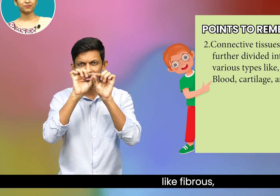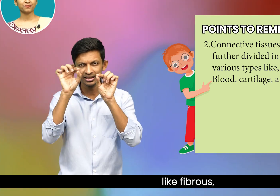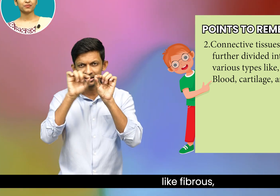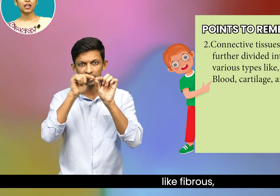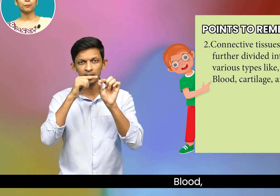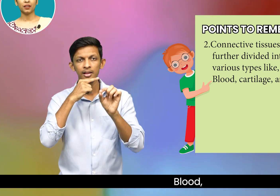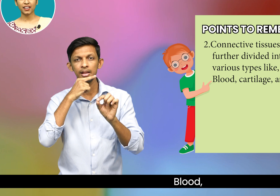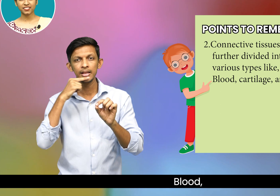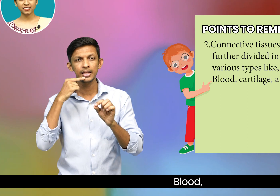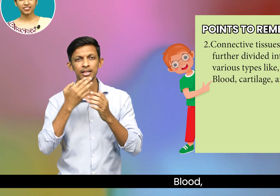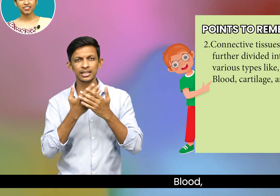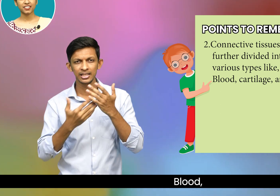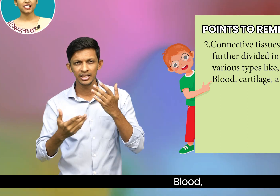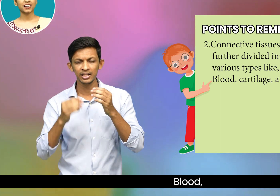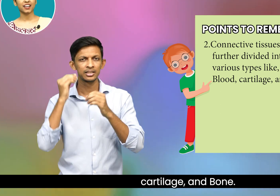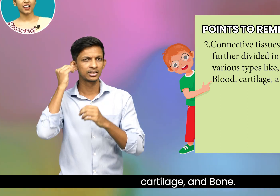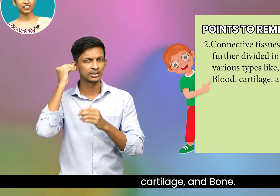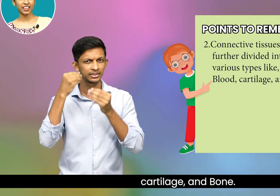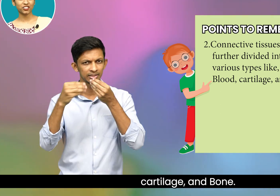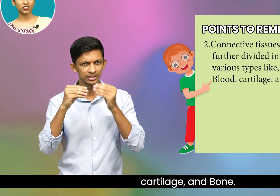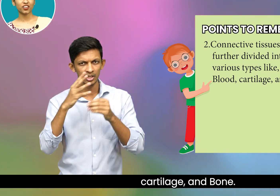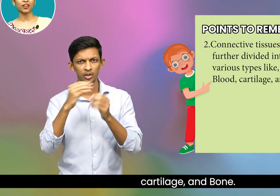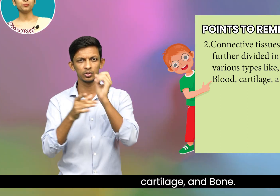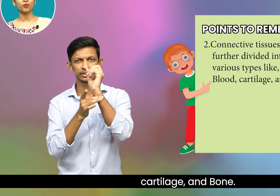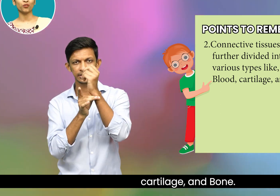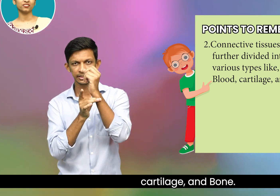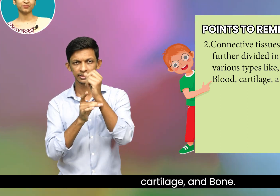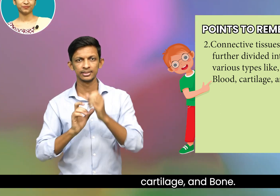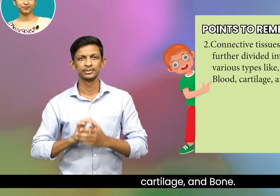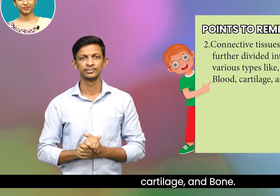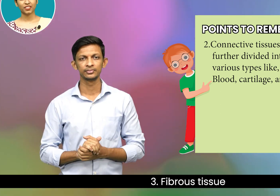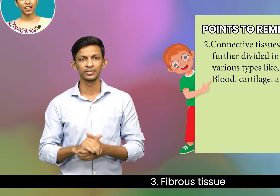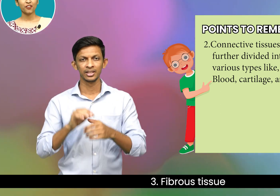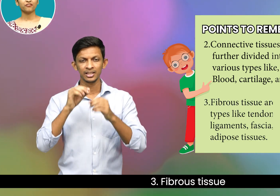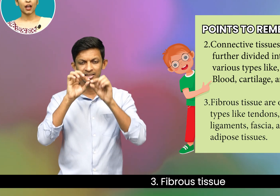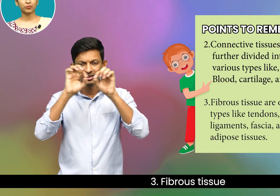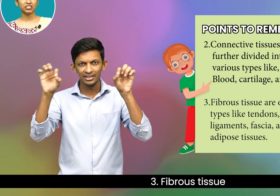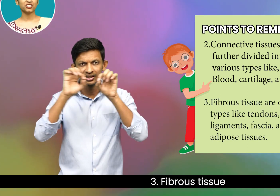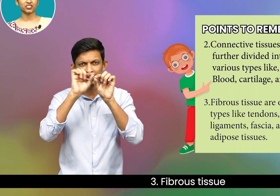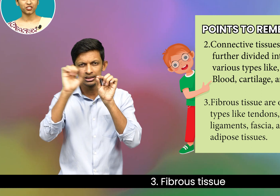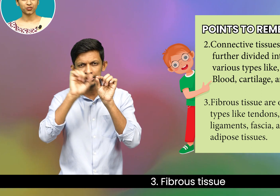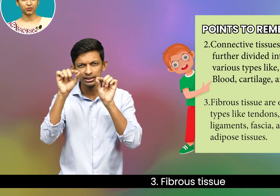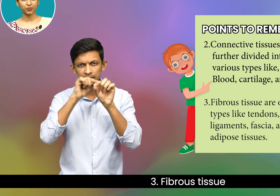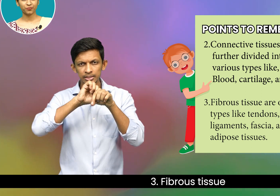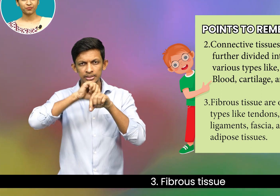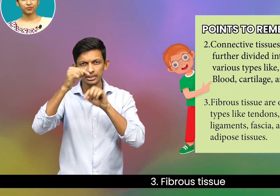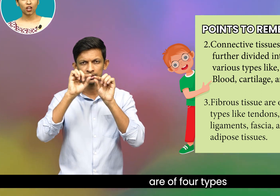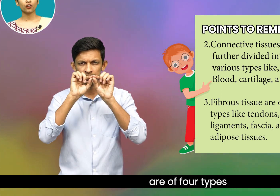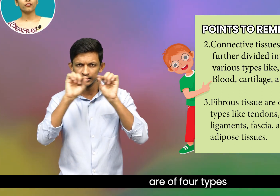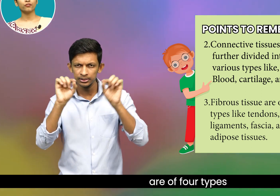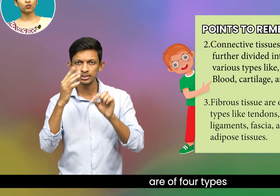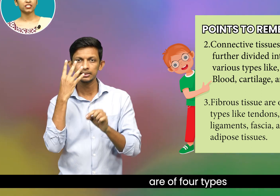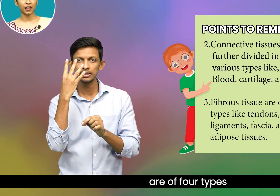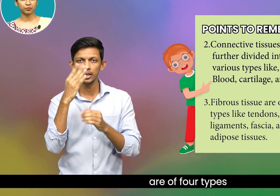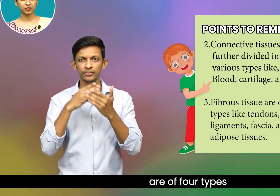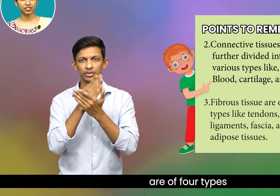blood, cartilage and bone. Fibrous tissue are